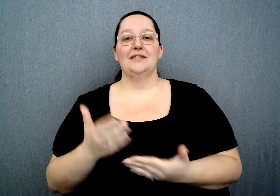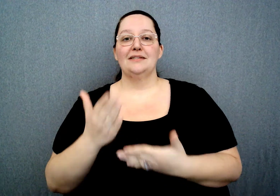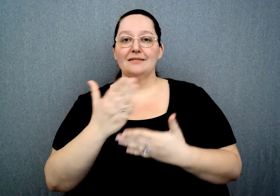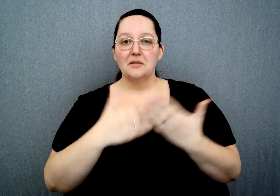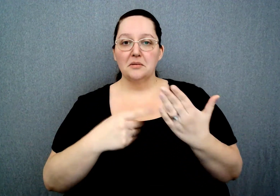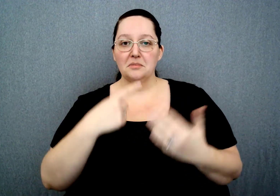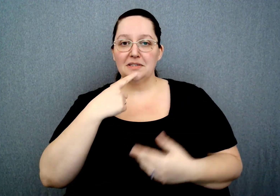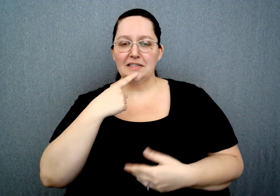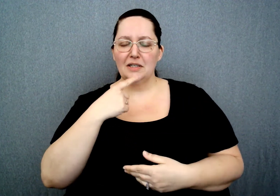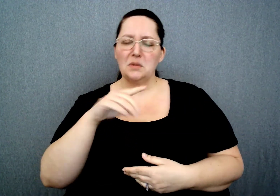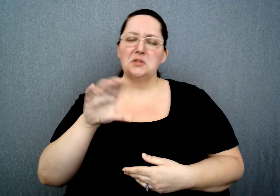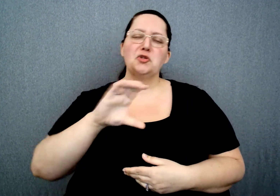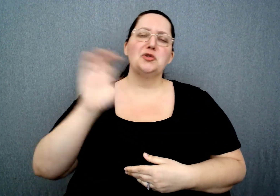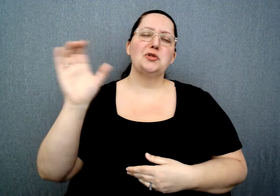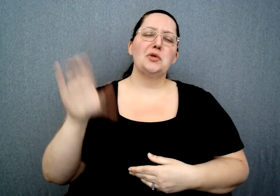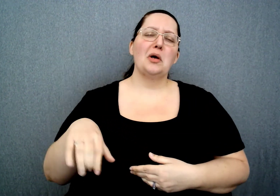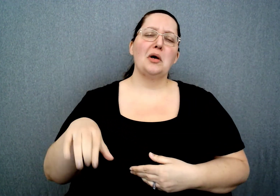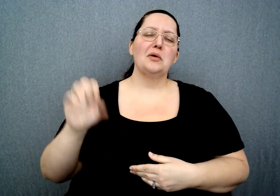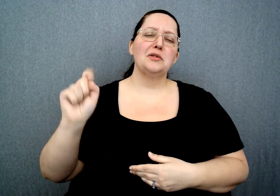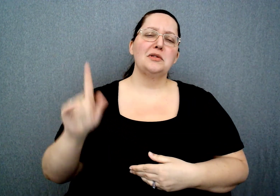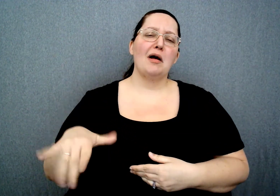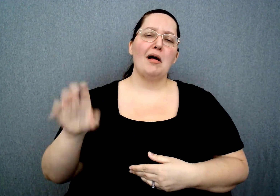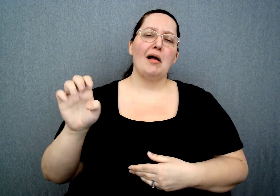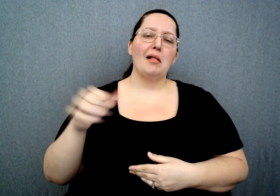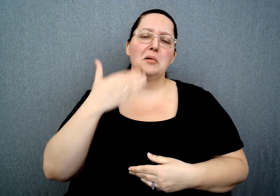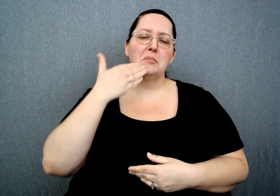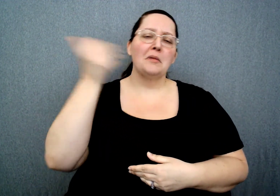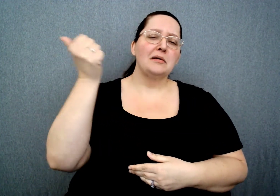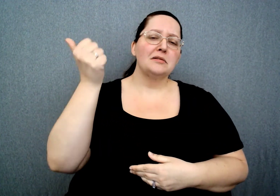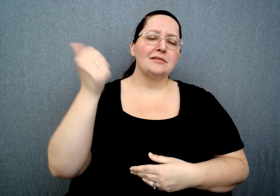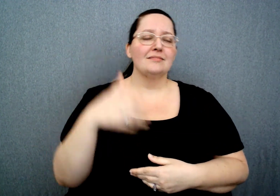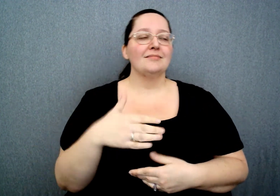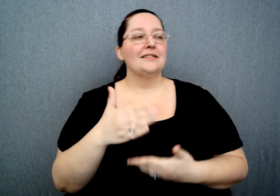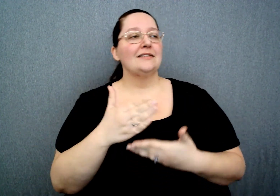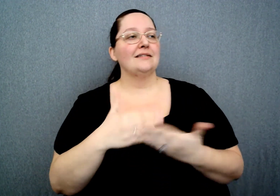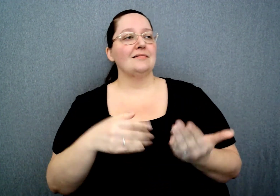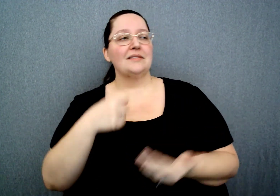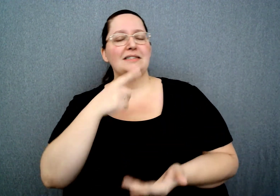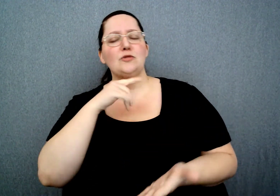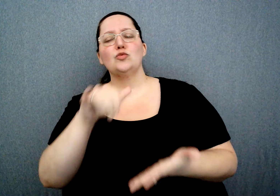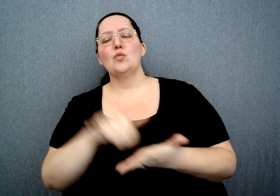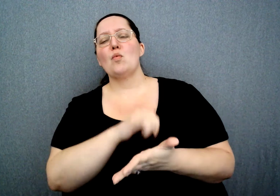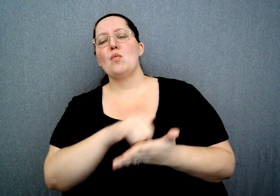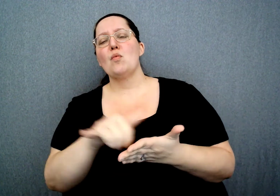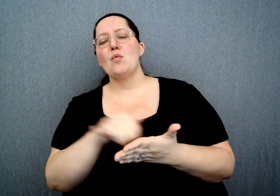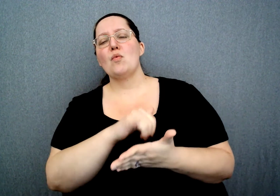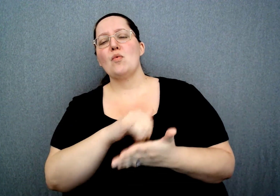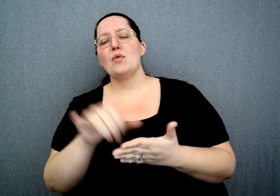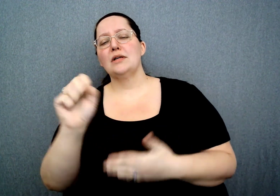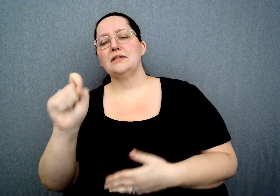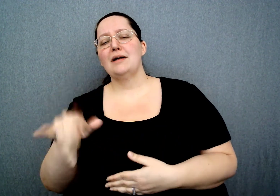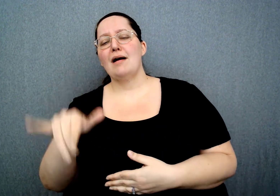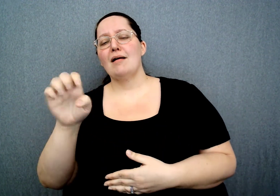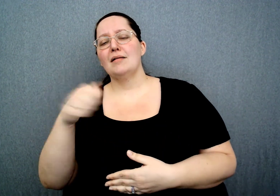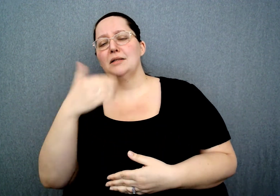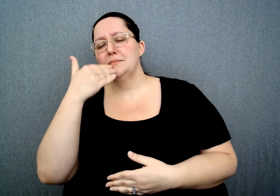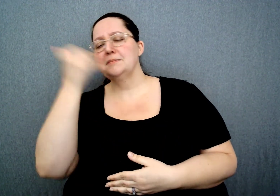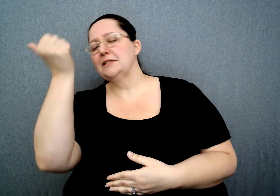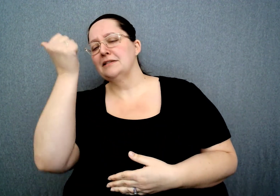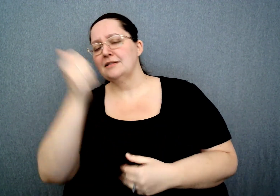on pizza. Some say that Chicago-style pizza is the best. Some say that New York-style pizza is the best.